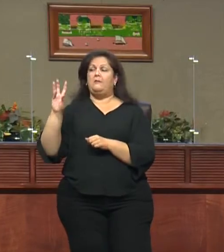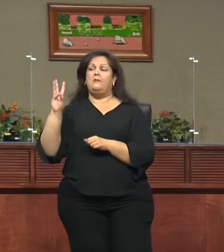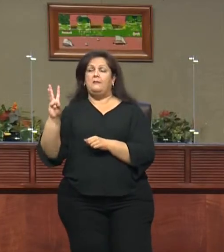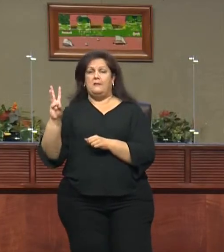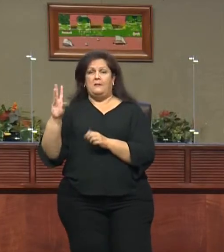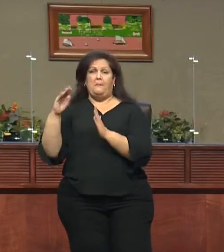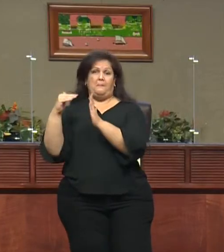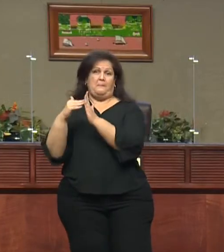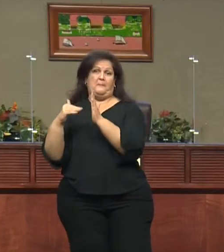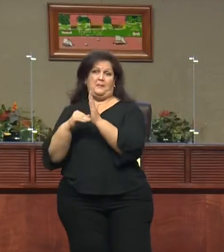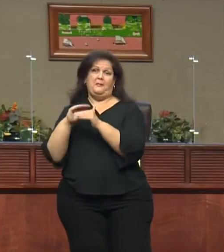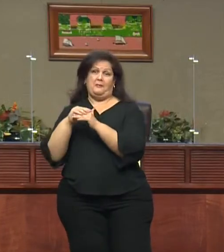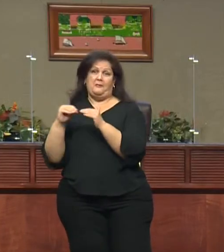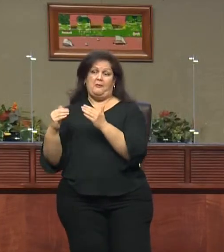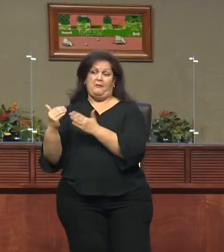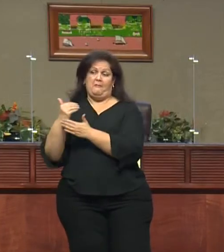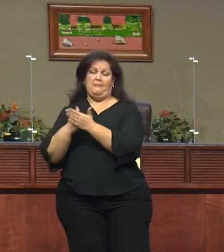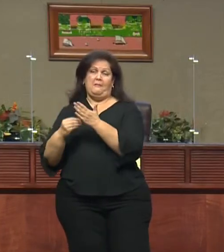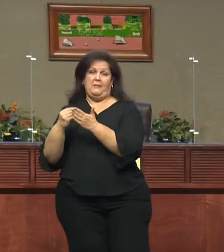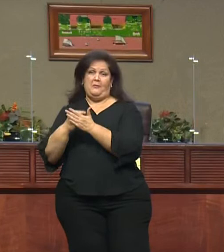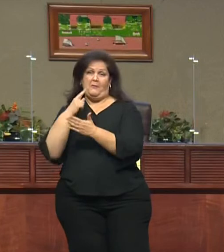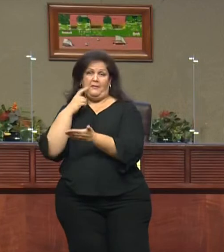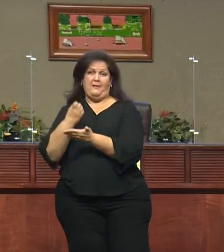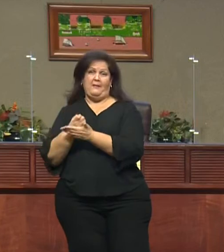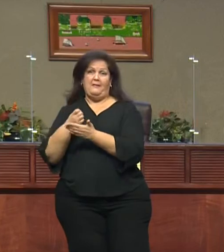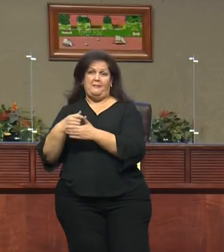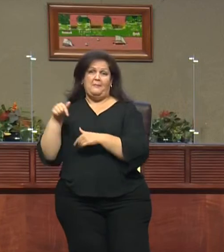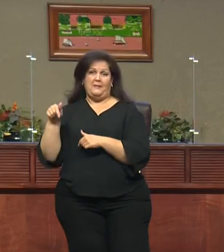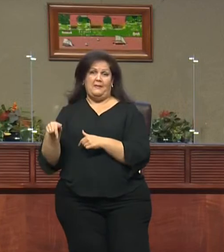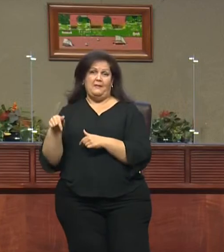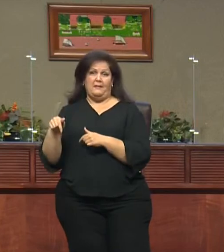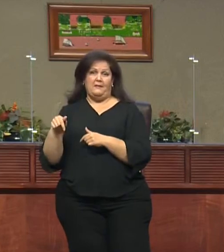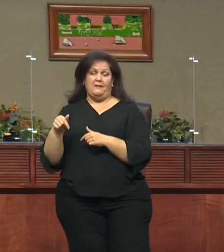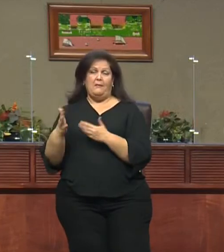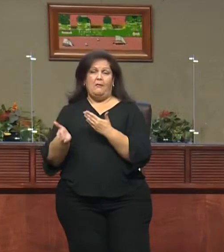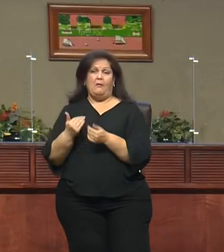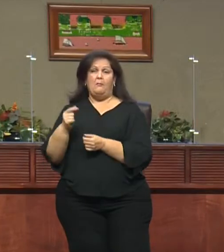$177.6 million for our economy, with nearly